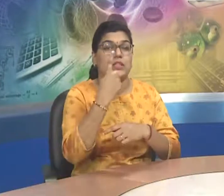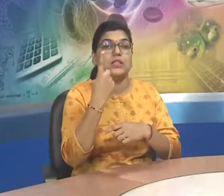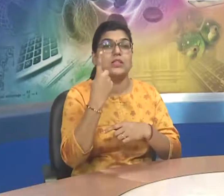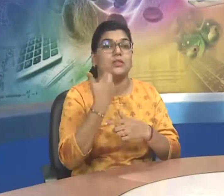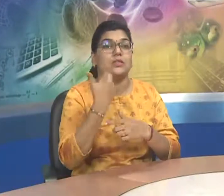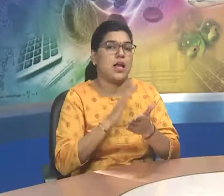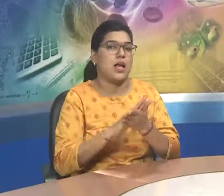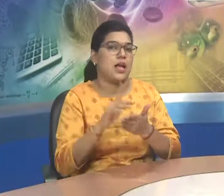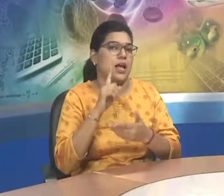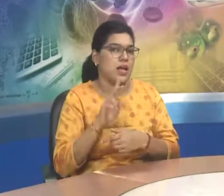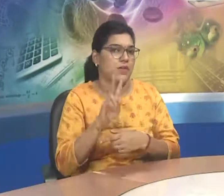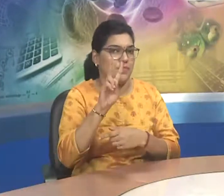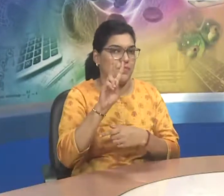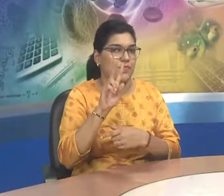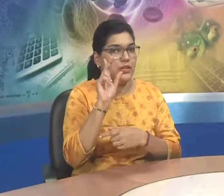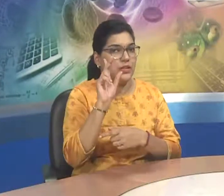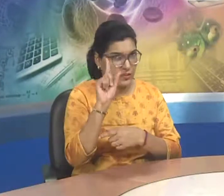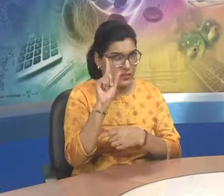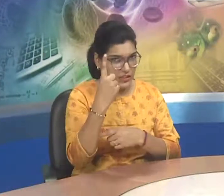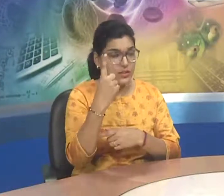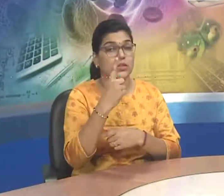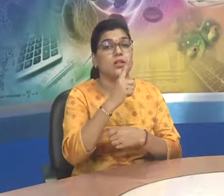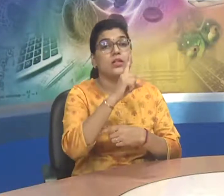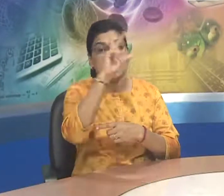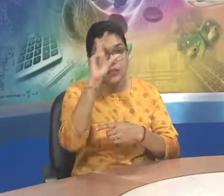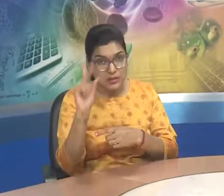HIV, Human